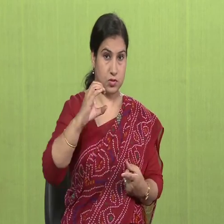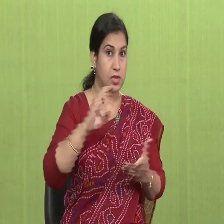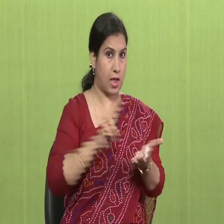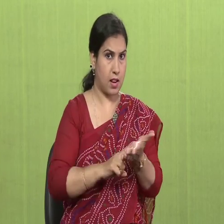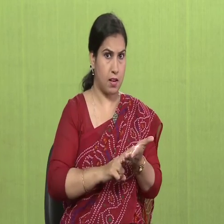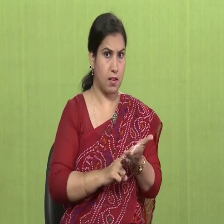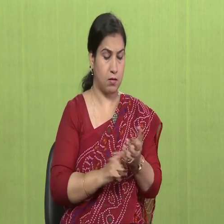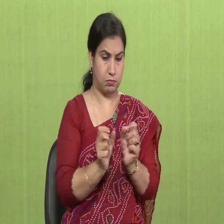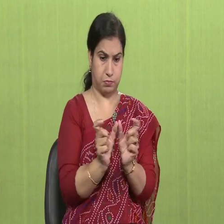the full name is